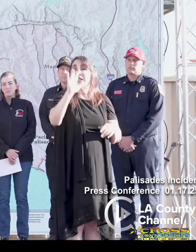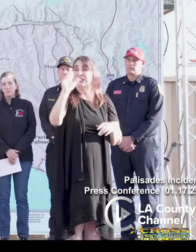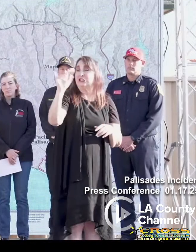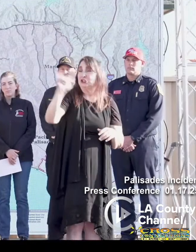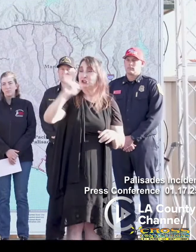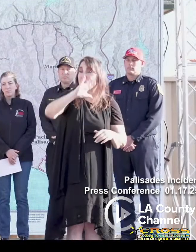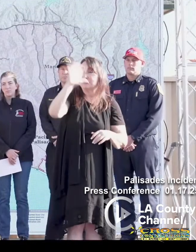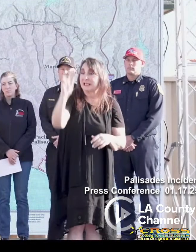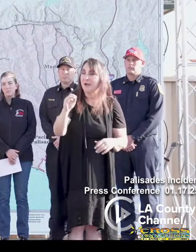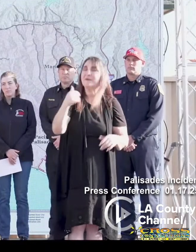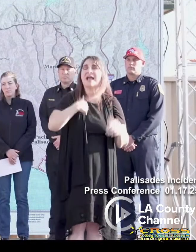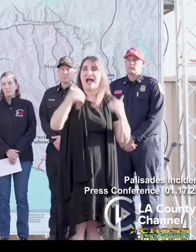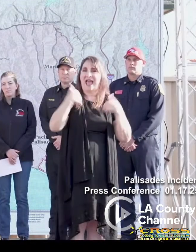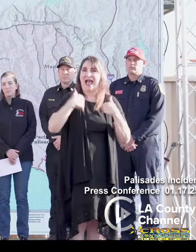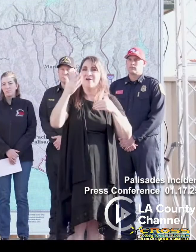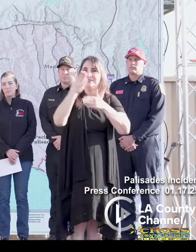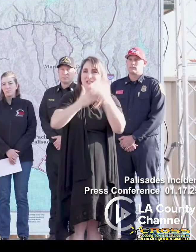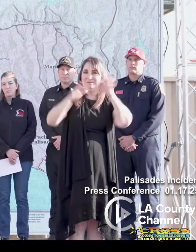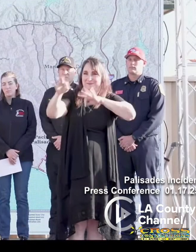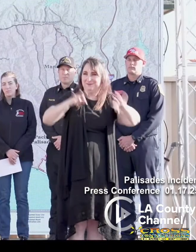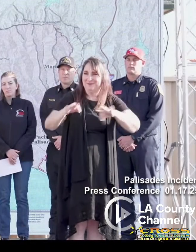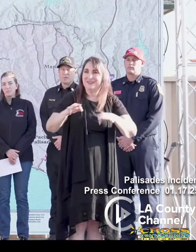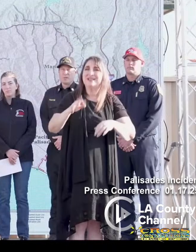I've got some guidance at